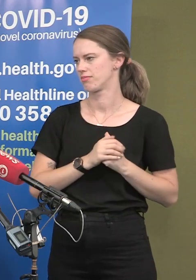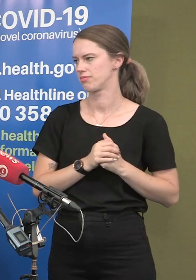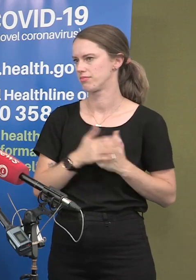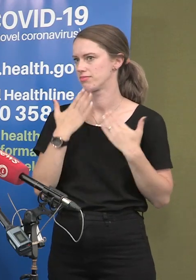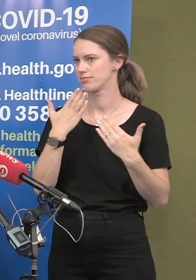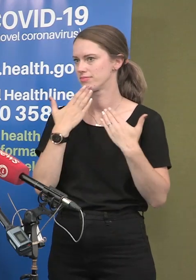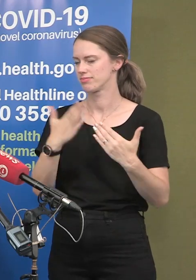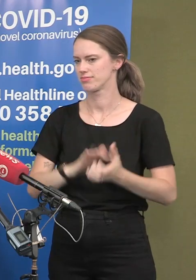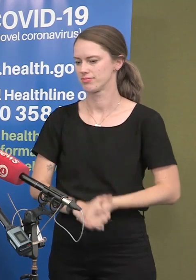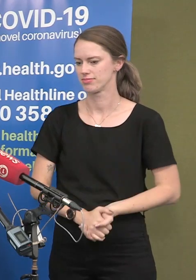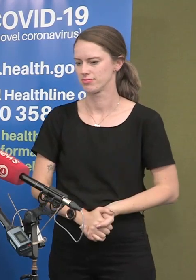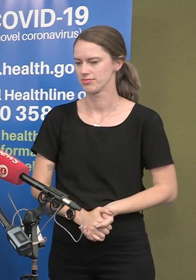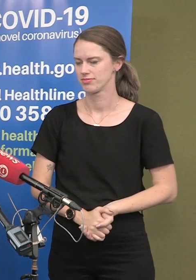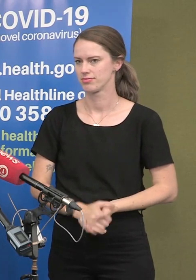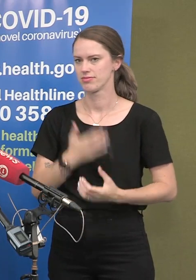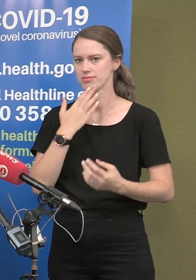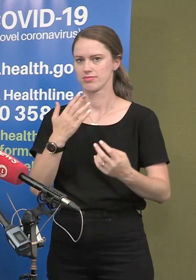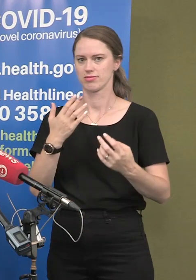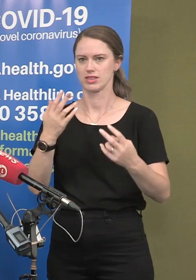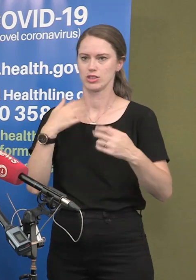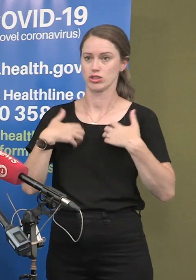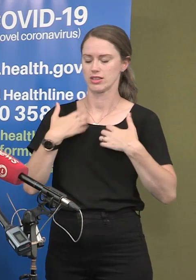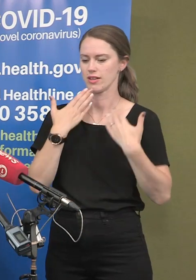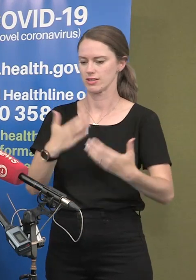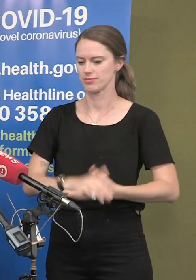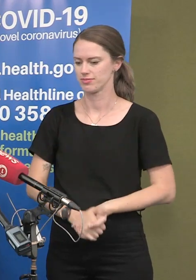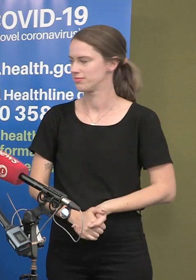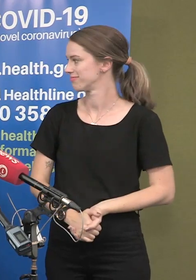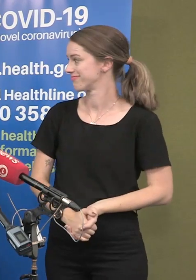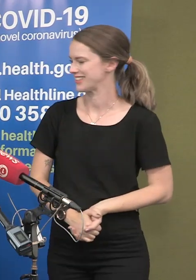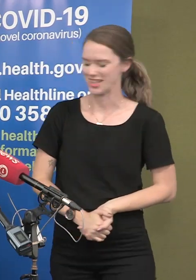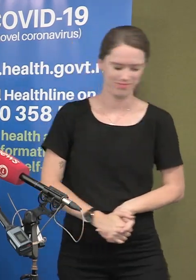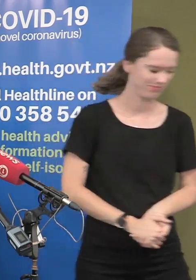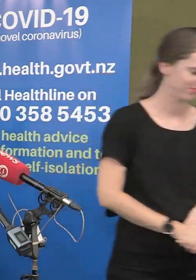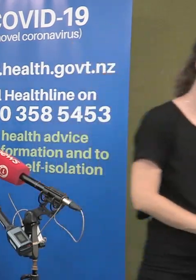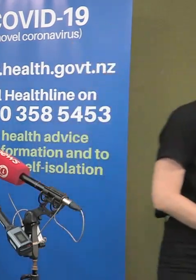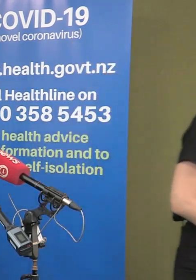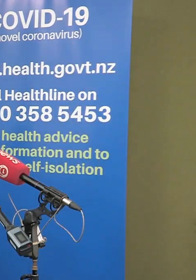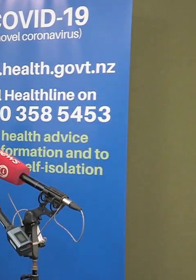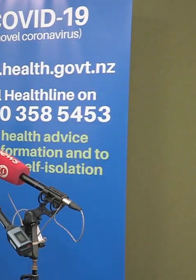Thank you very much. I appreciate all the attention and interest. Appreciate your support. Thank you.